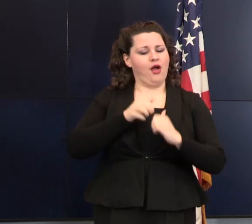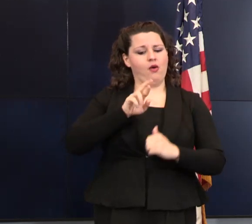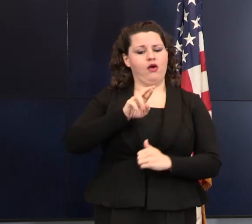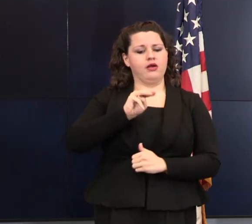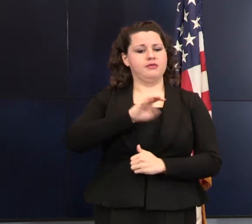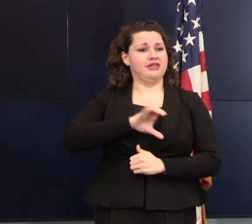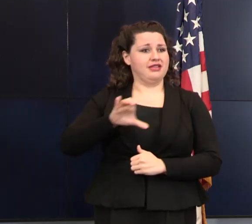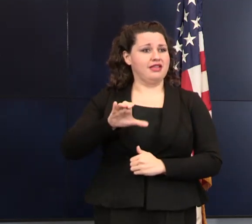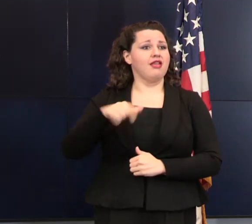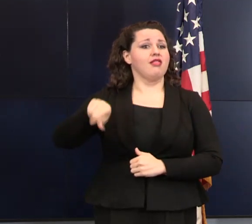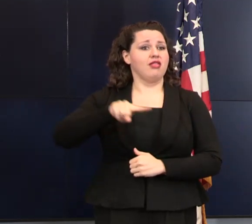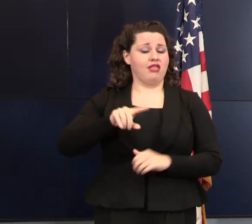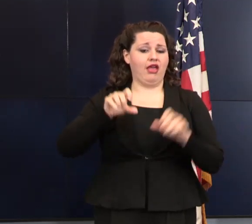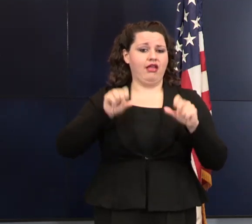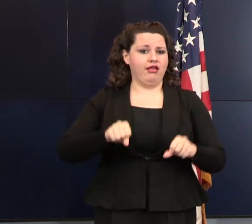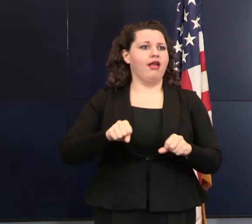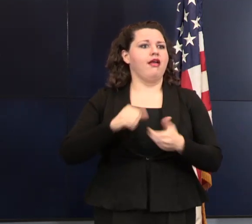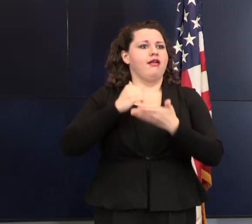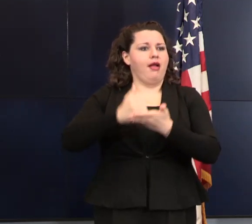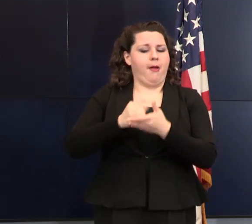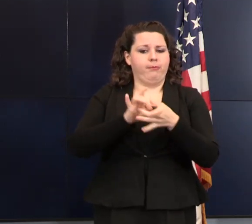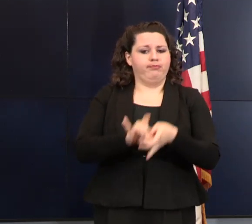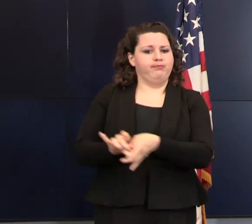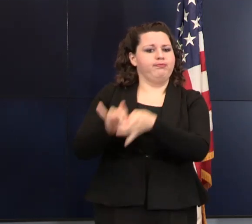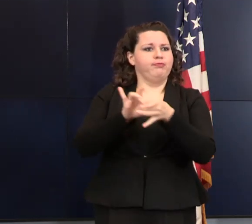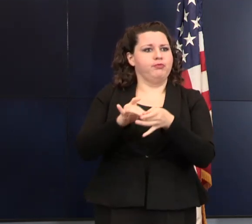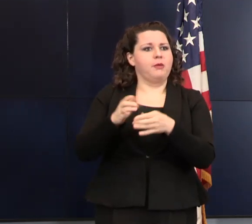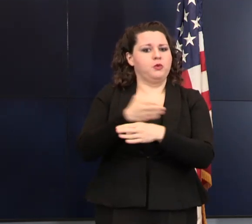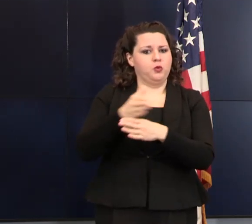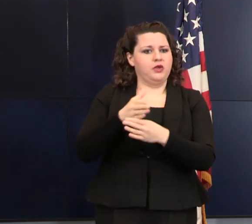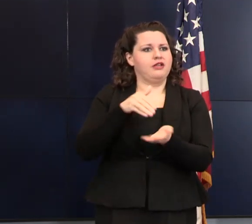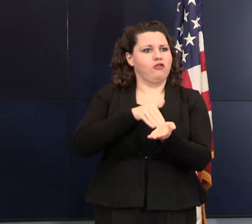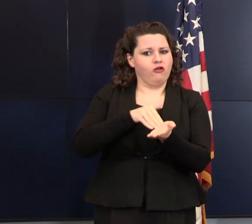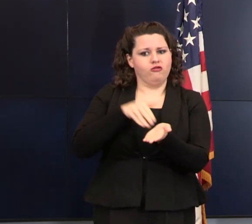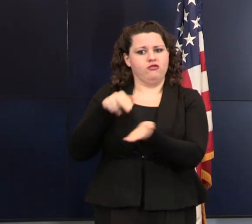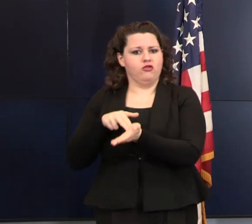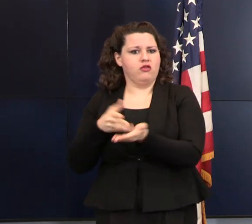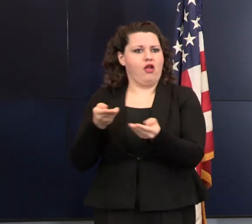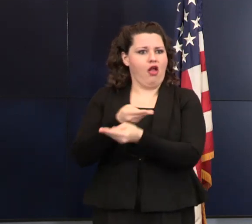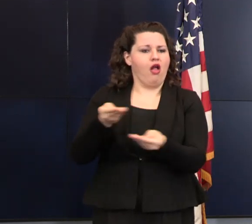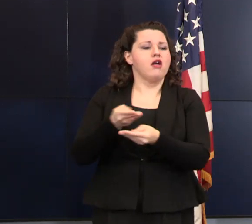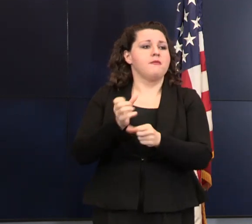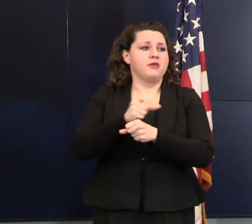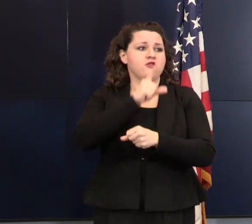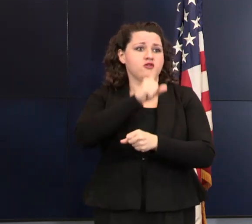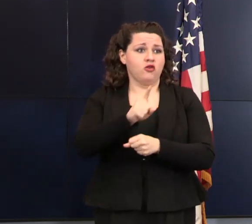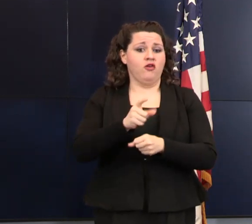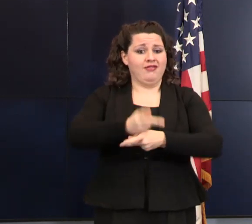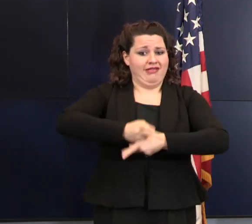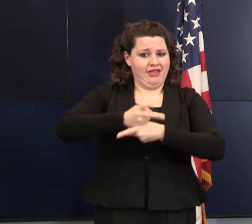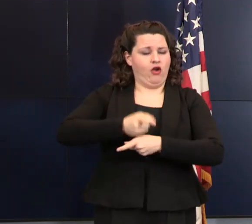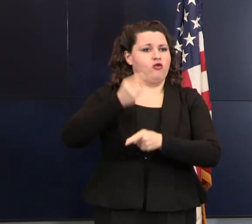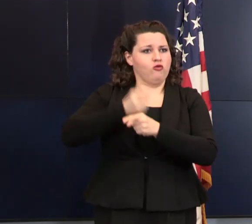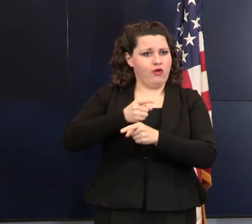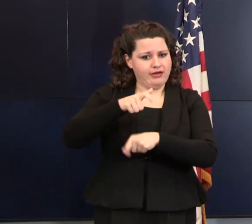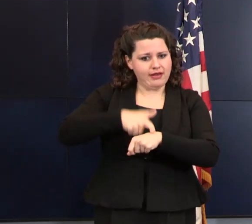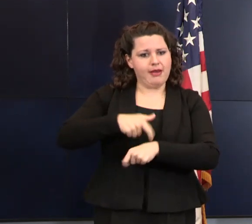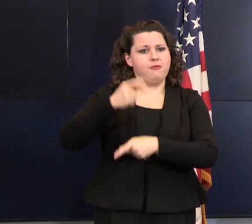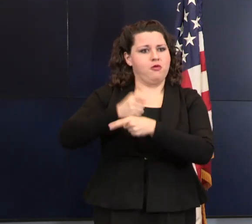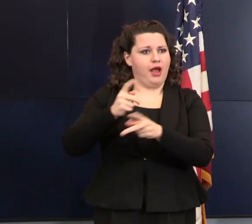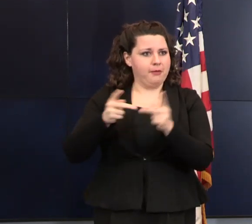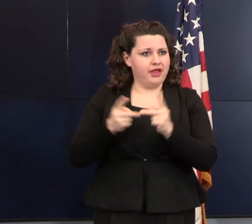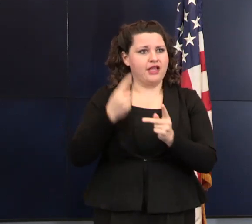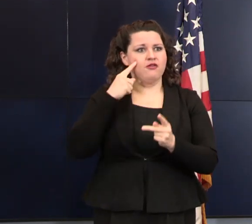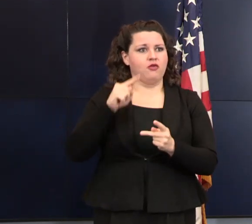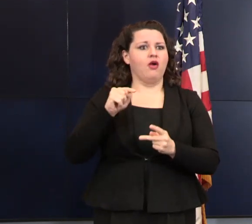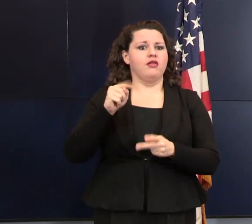can enable care coordination between providers to ensure the right care at the right time and in the right place for